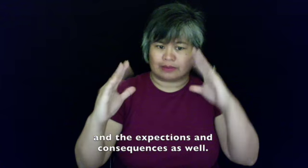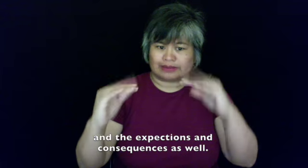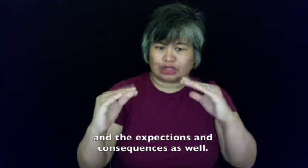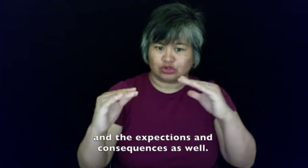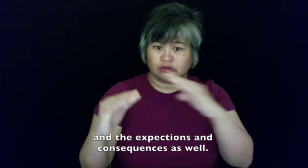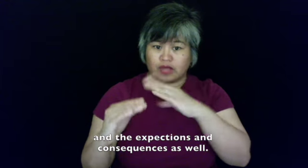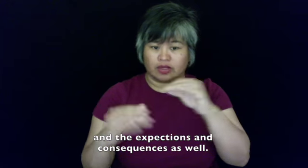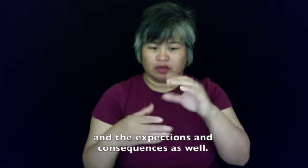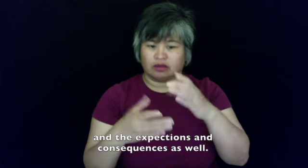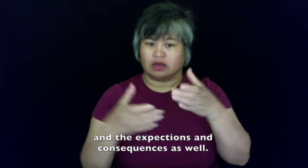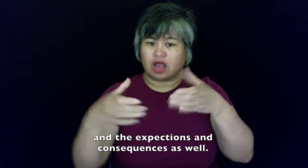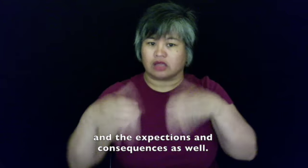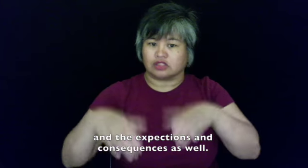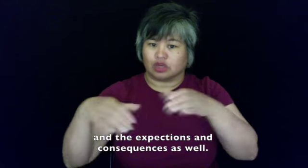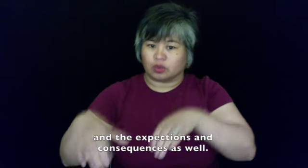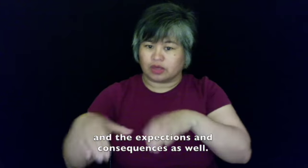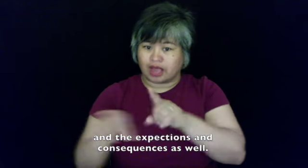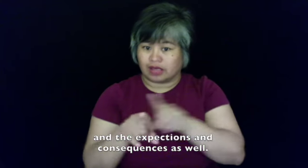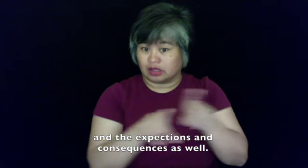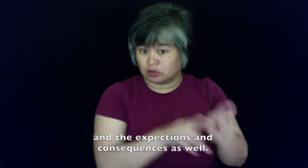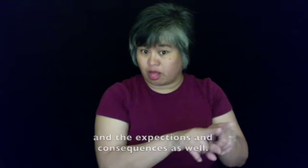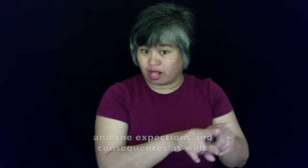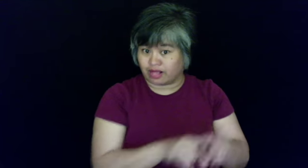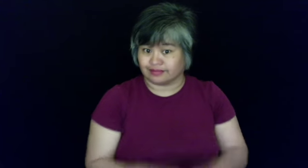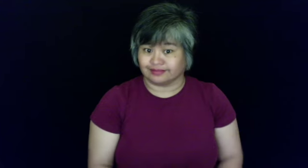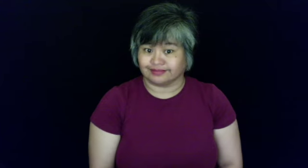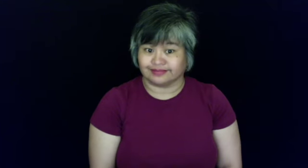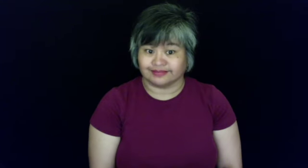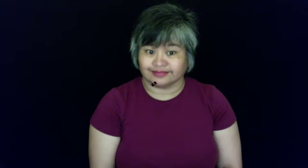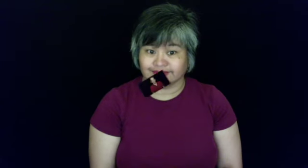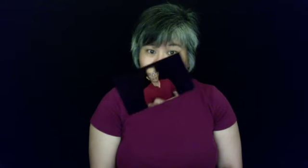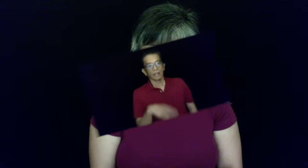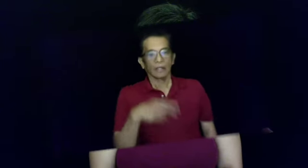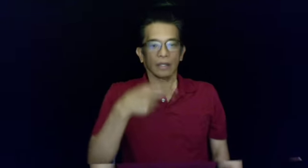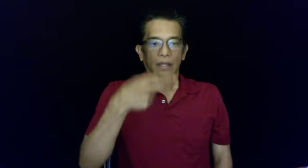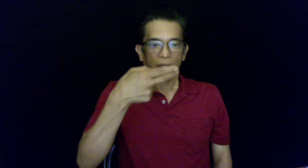and the expectations and consequences as well.